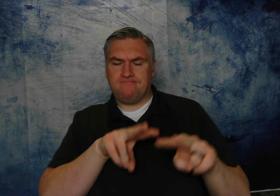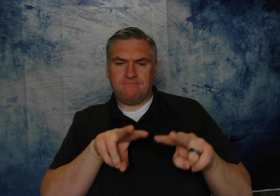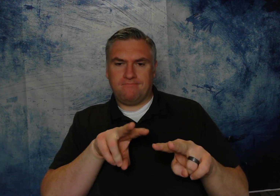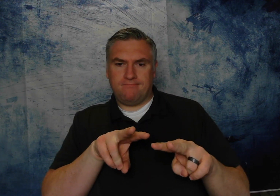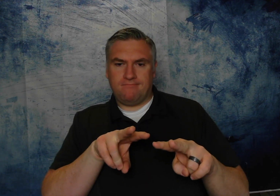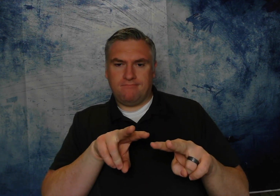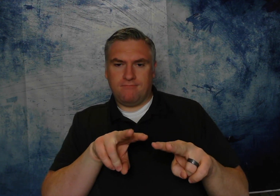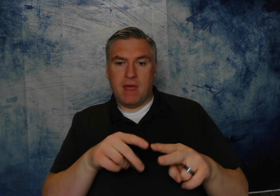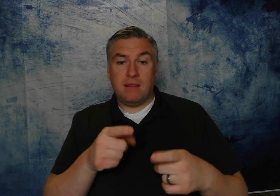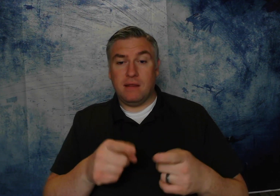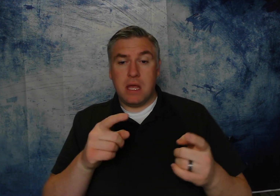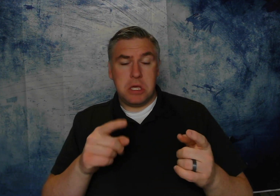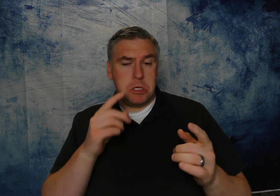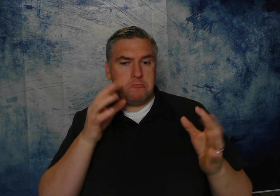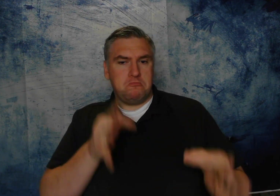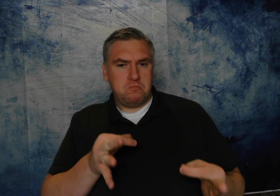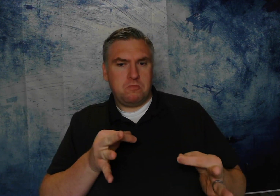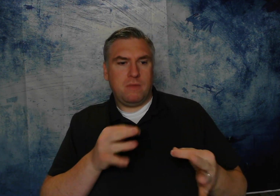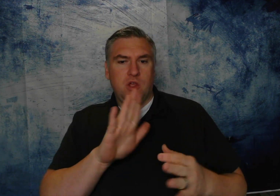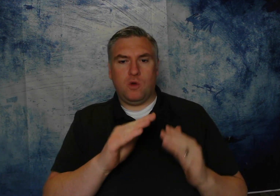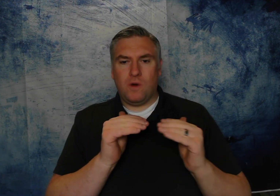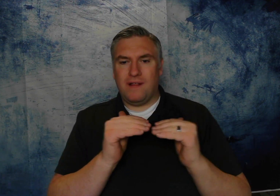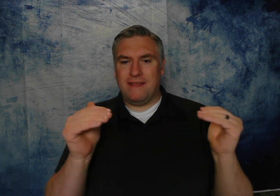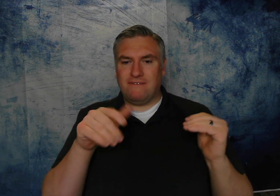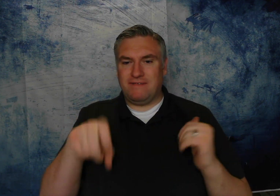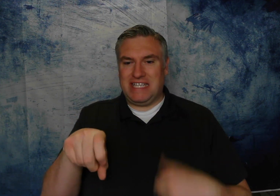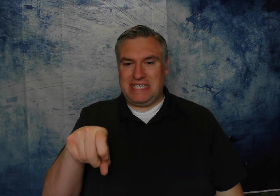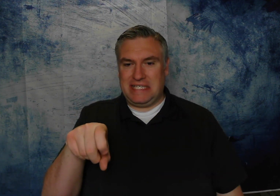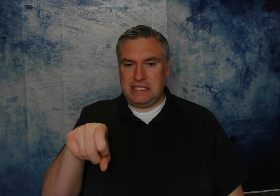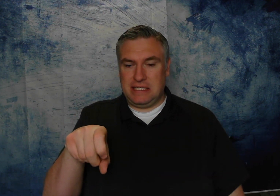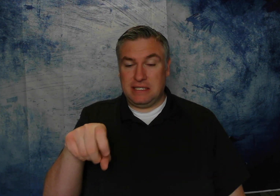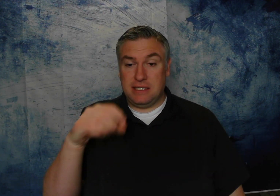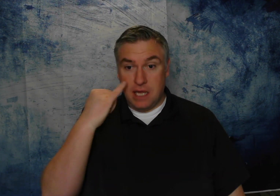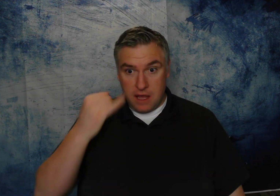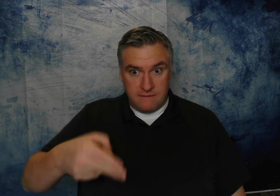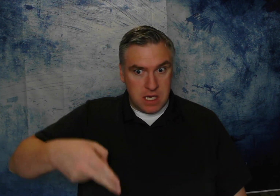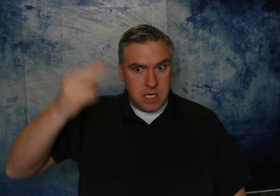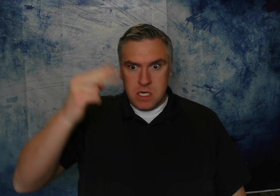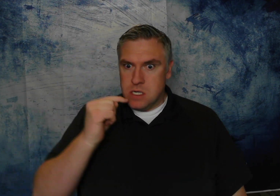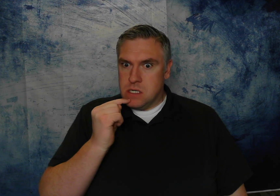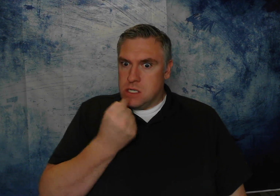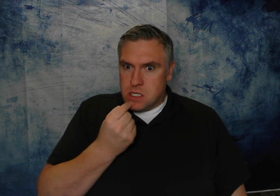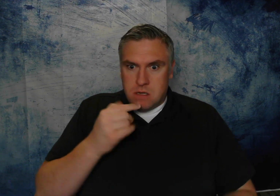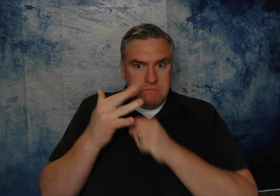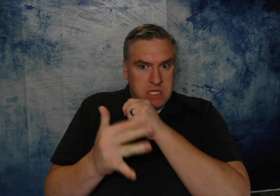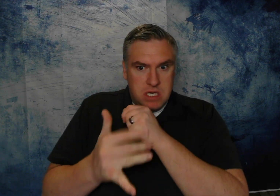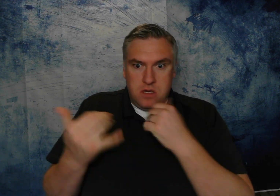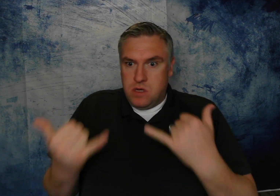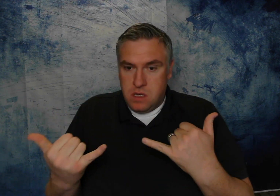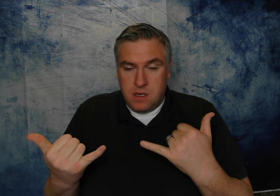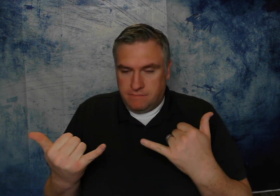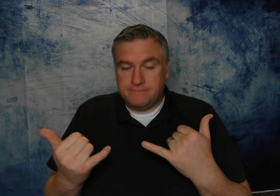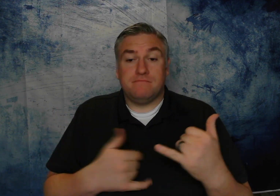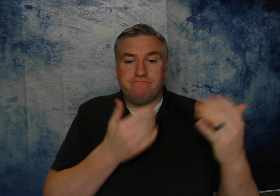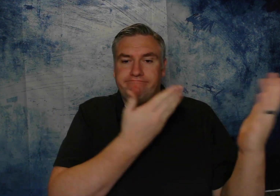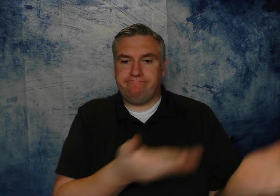take a look at you and they're going to determine your level of need. If it's a high, like you need,